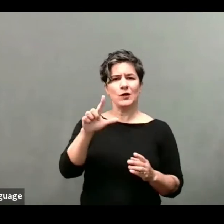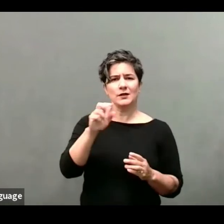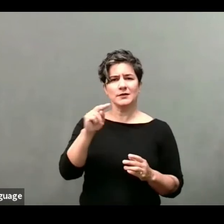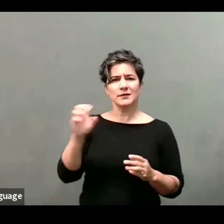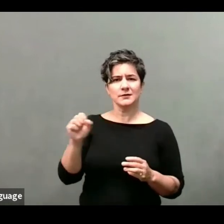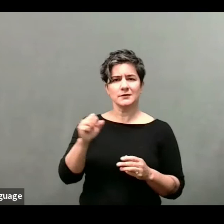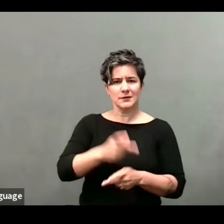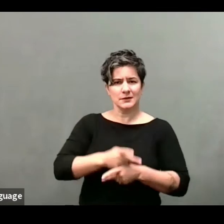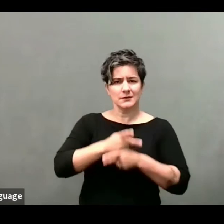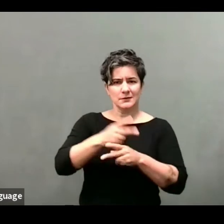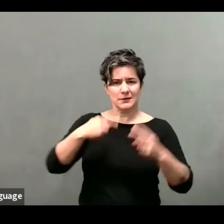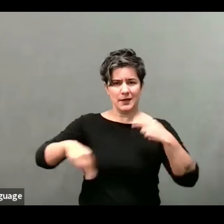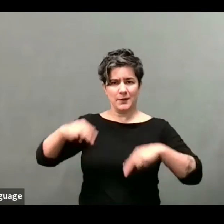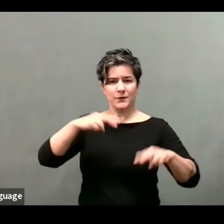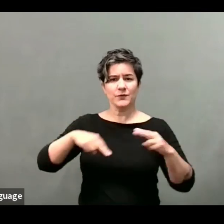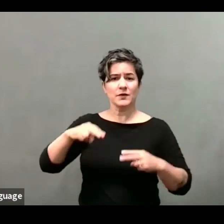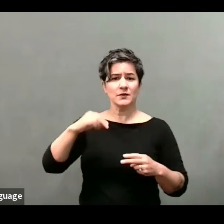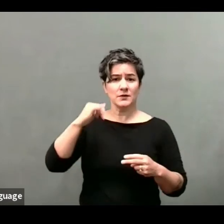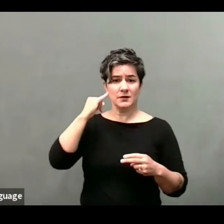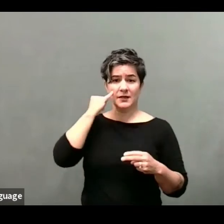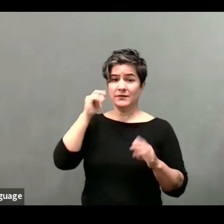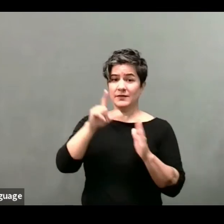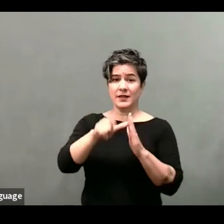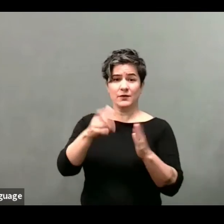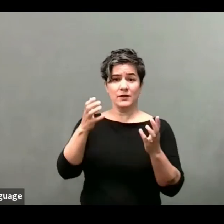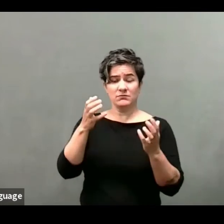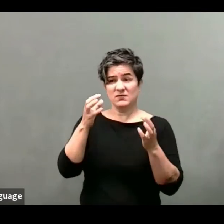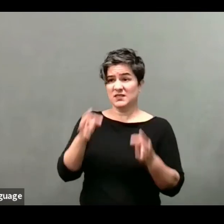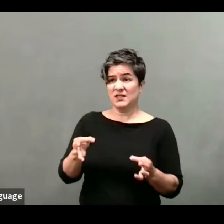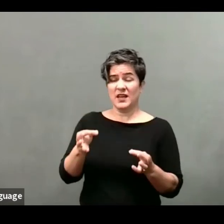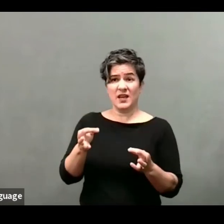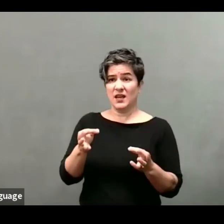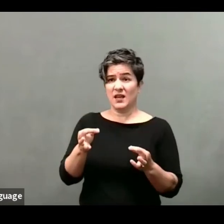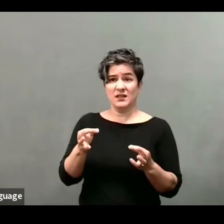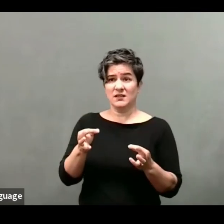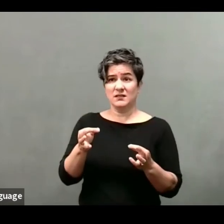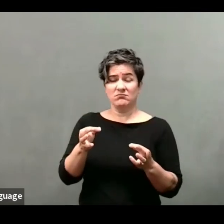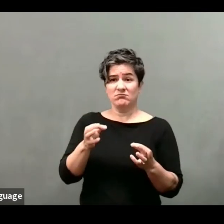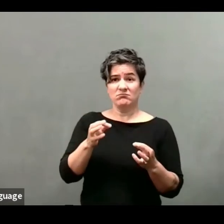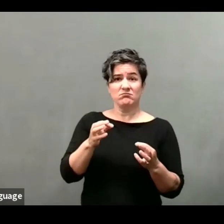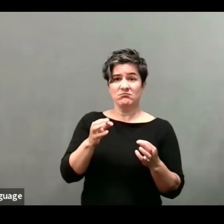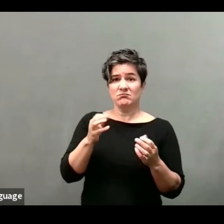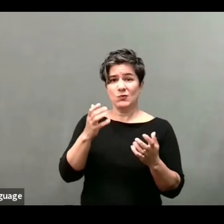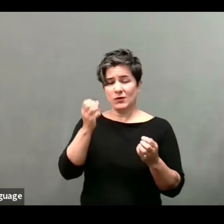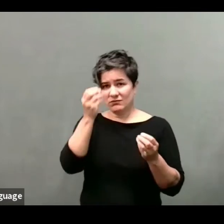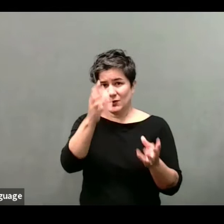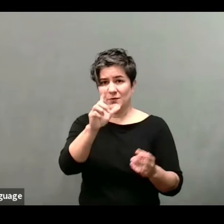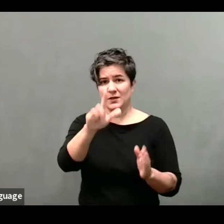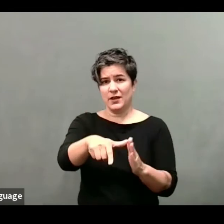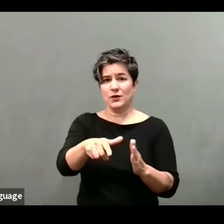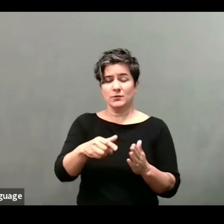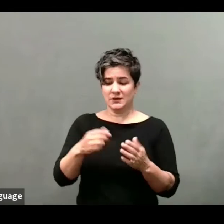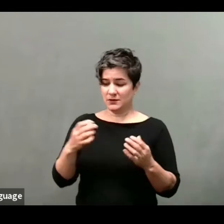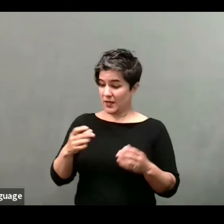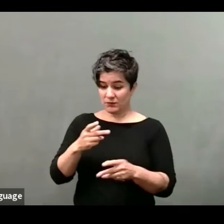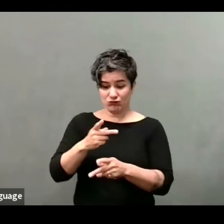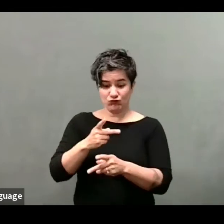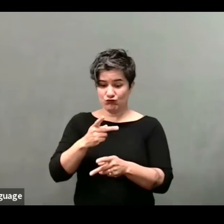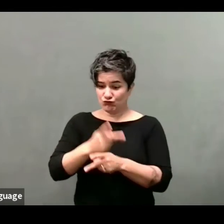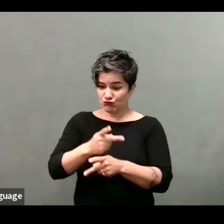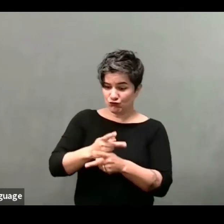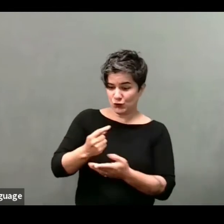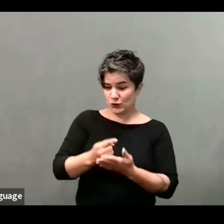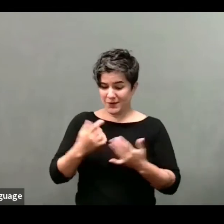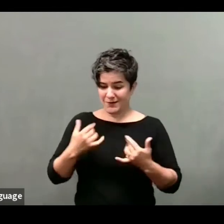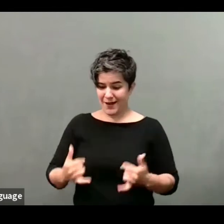if they decide to do it, to report to law enforcement in the future, because it just demonstrates that someone received care immediately because of sexual